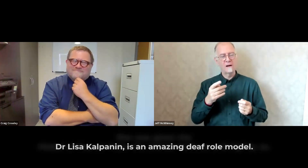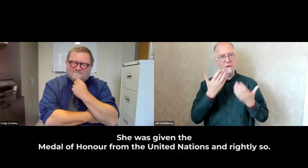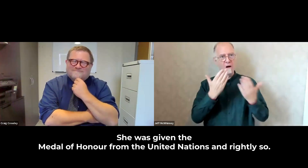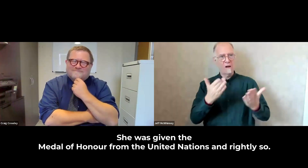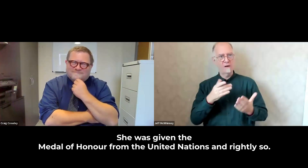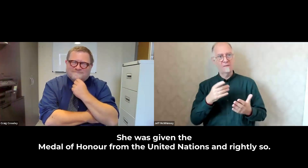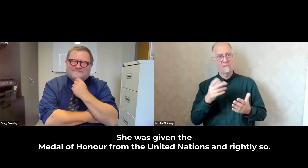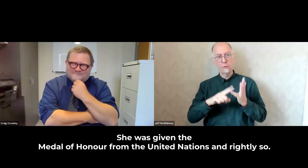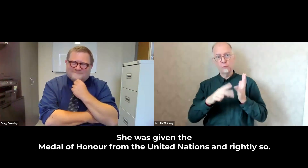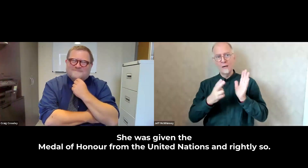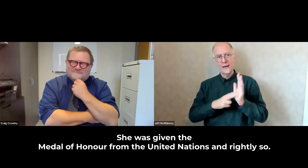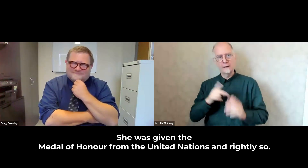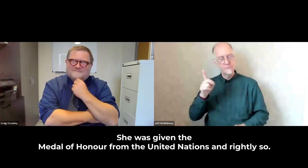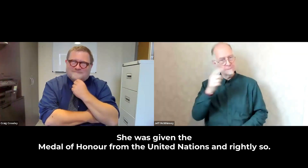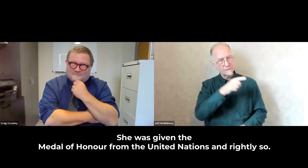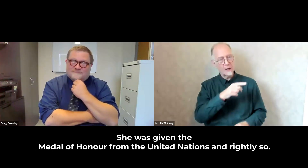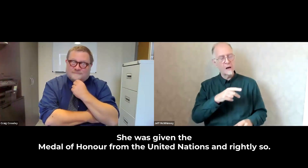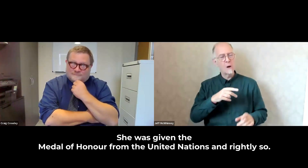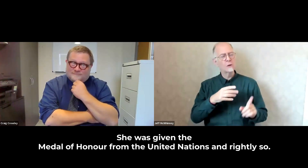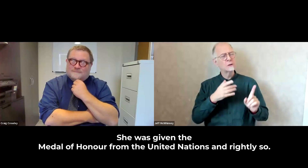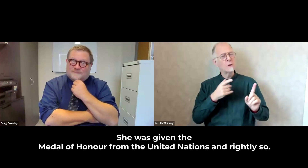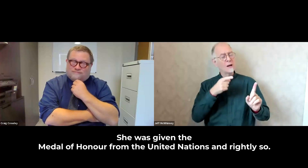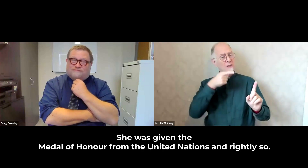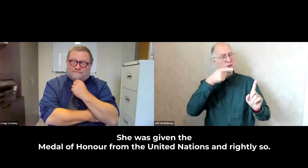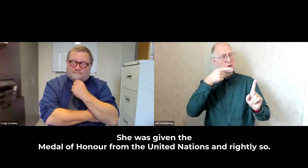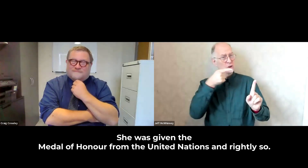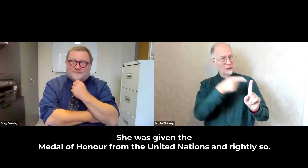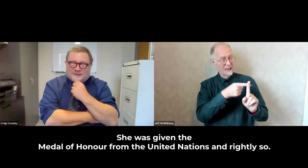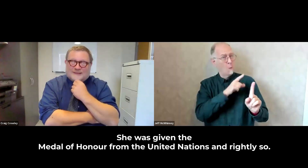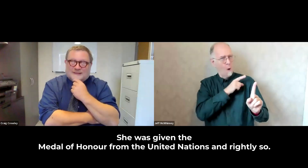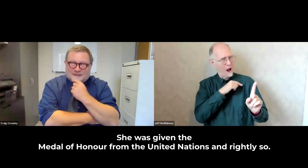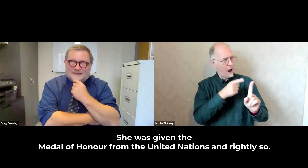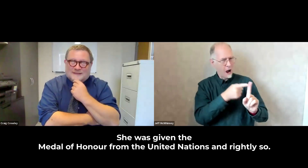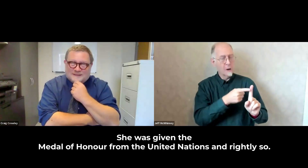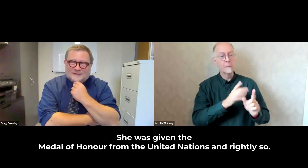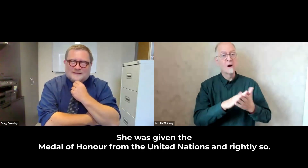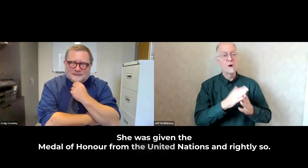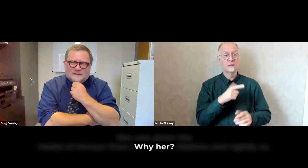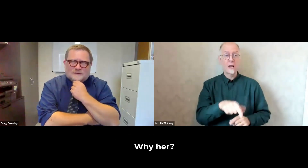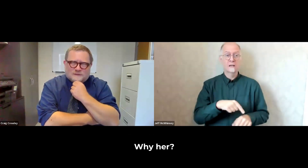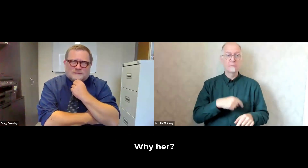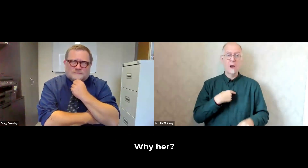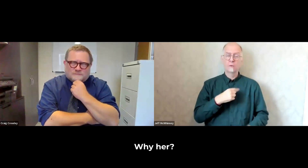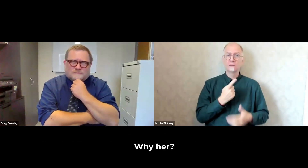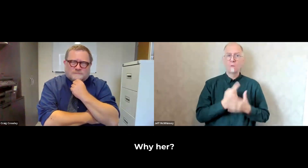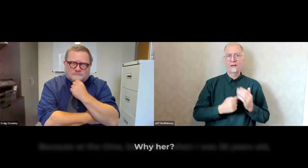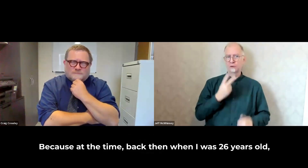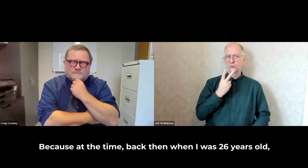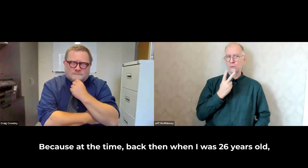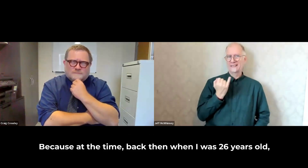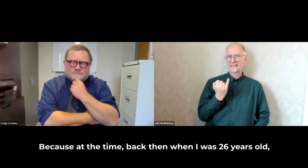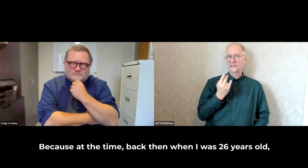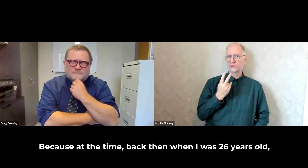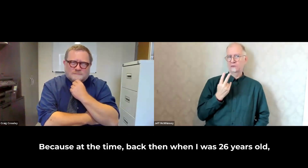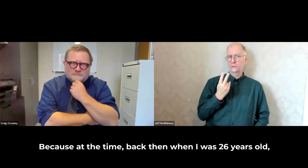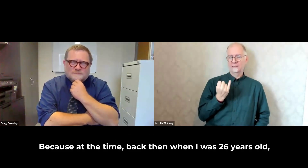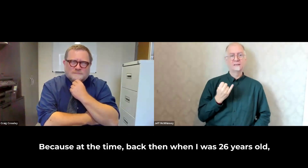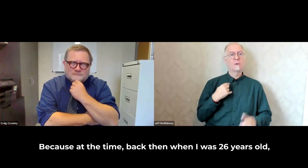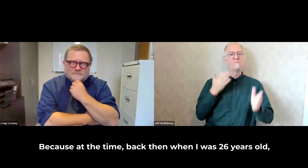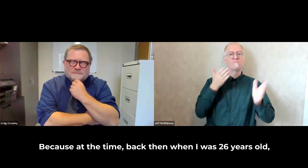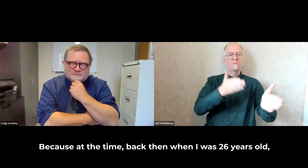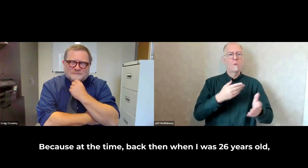model. She was given the Medal of Honor from the United Nations, and rightly so. Why her? Because at the